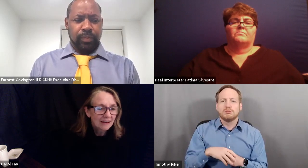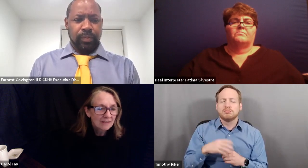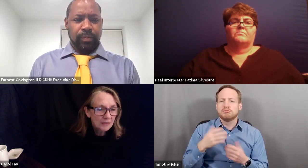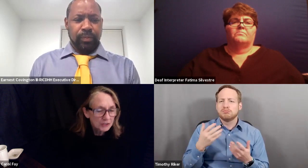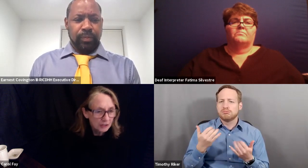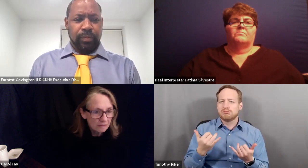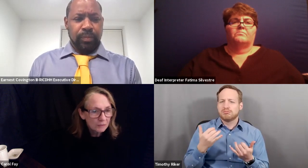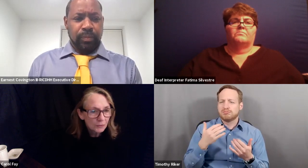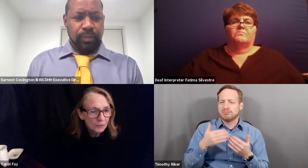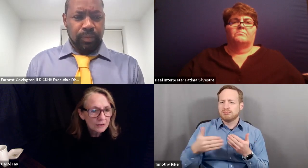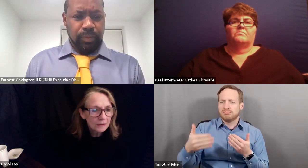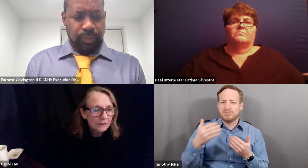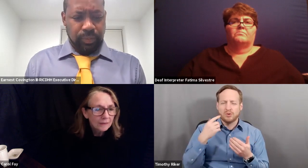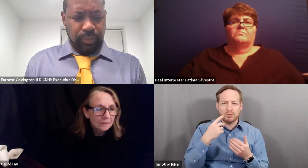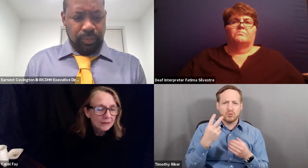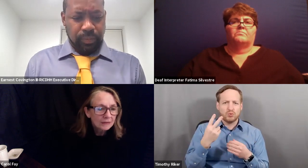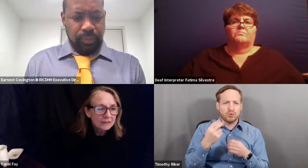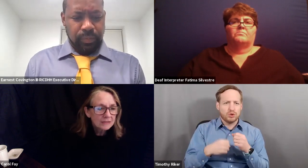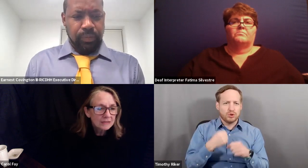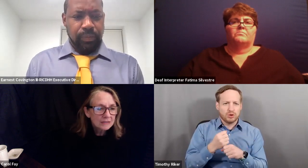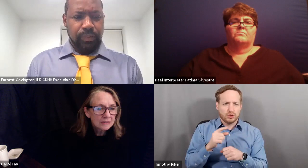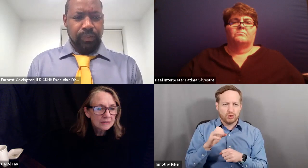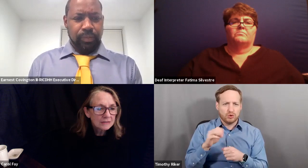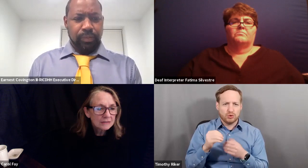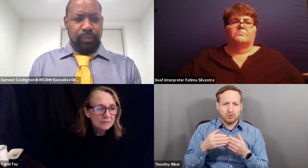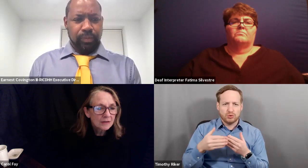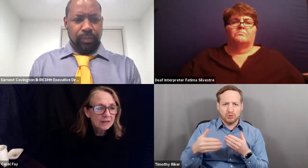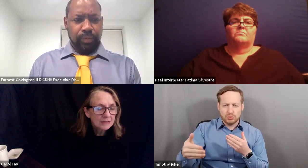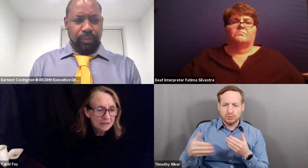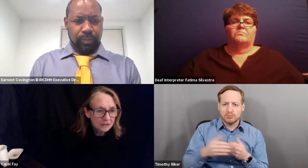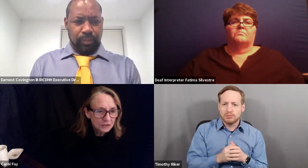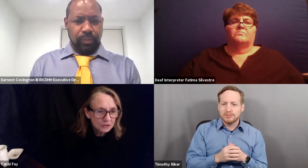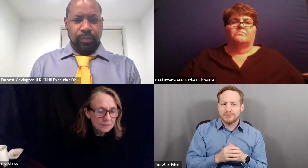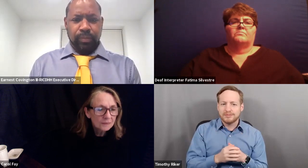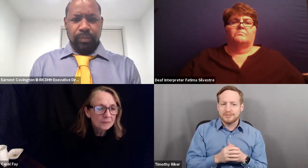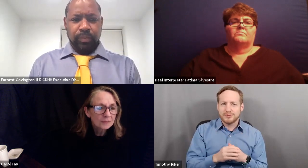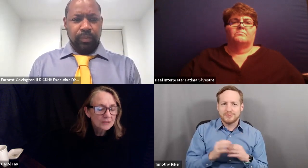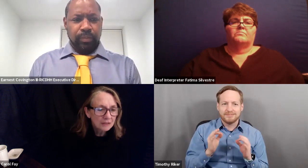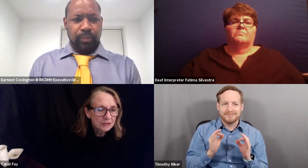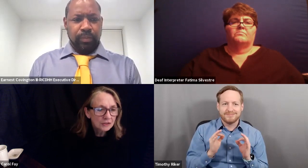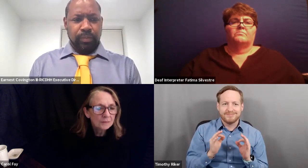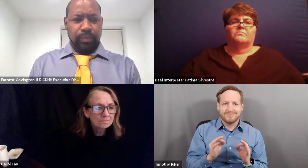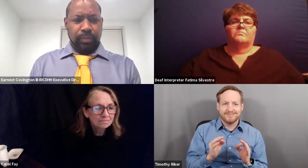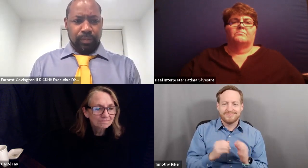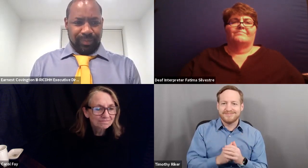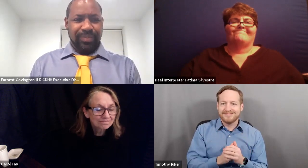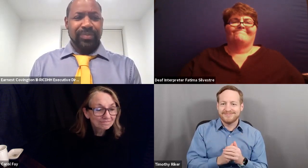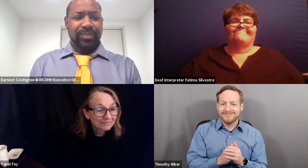And I've been the chair of the board. This is my second term. I'm in my second